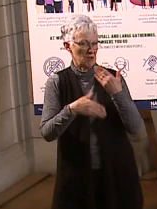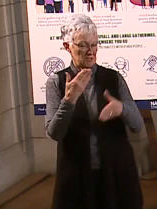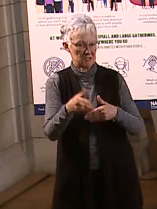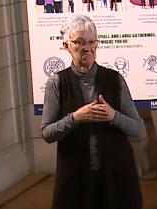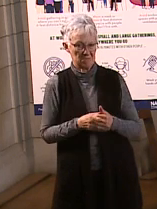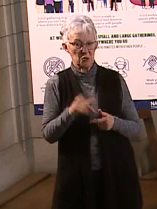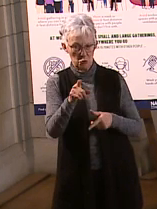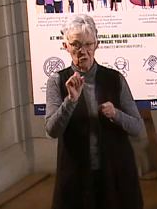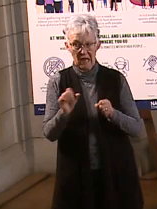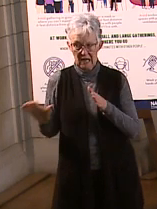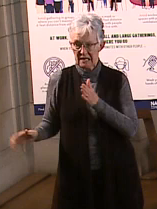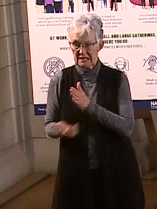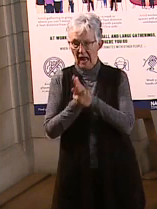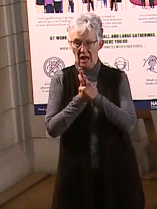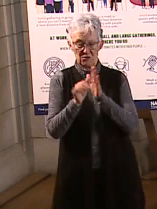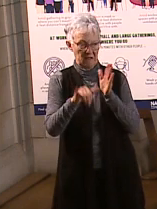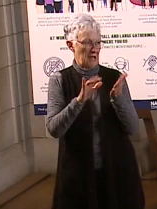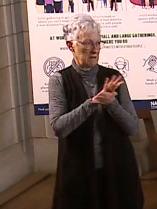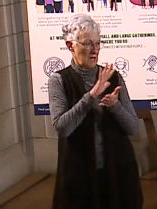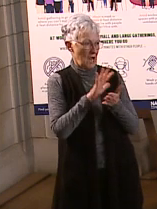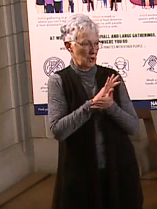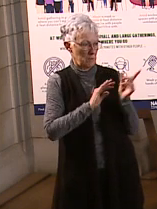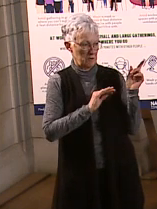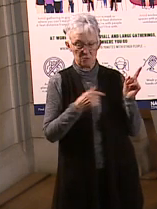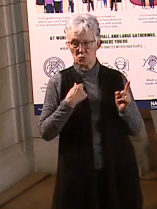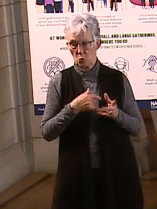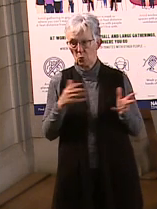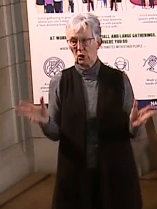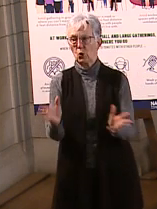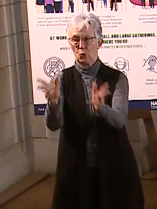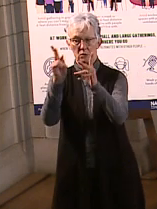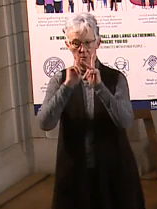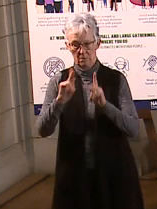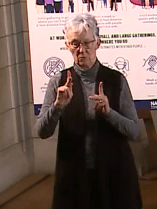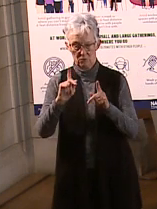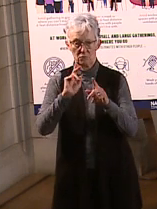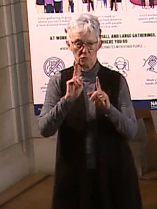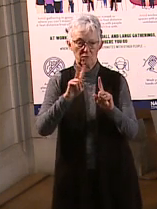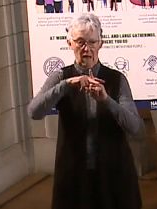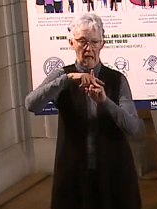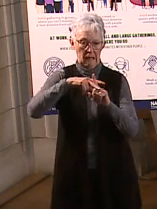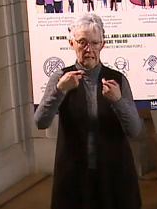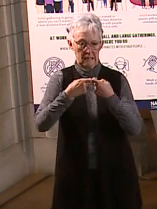attach documents, and so you can e-file as well, which we encourage.